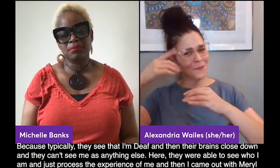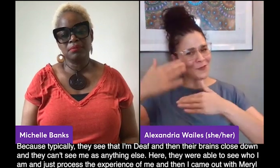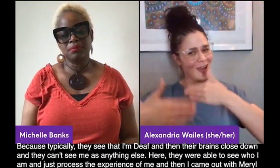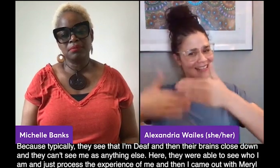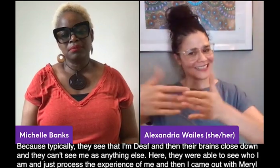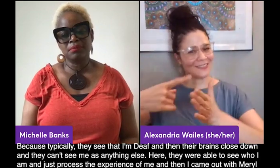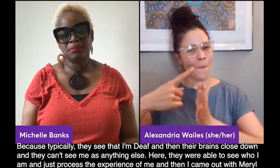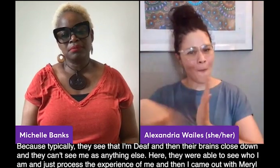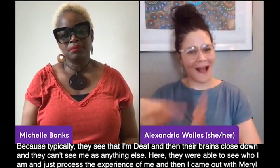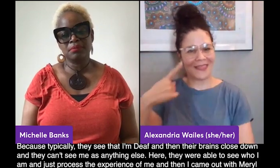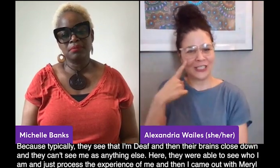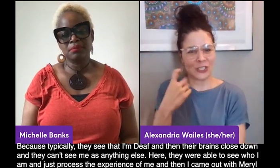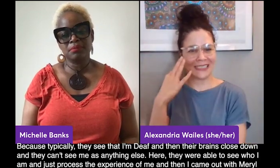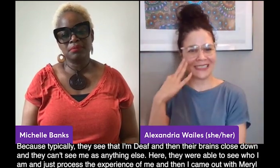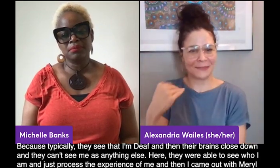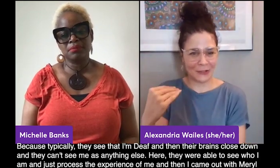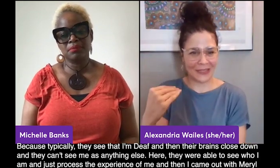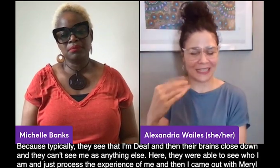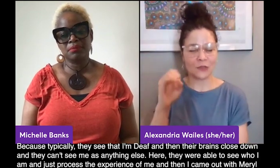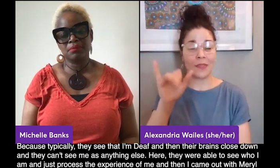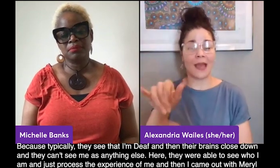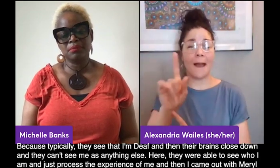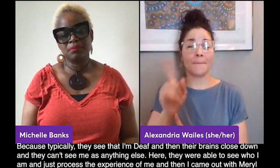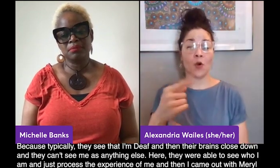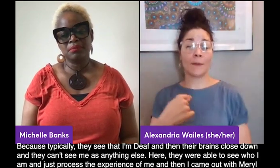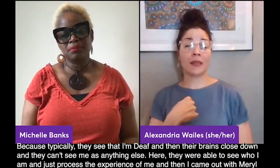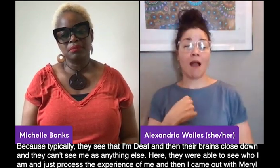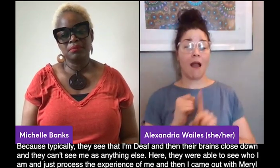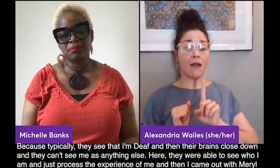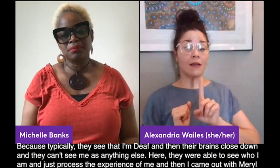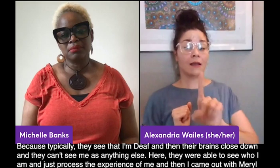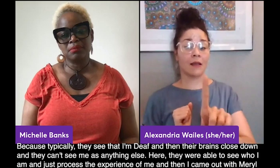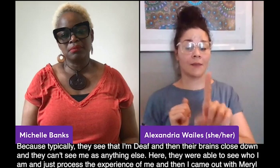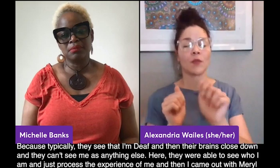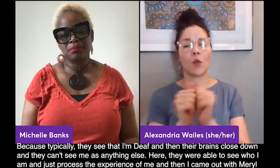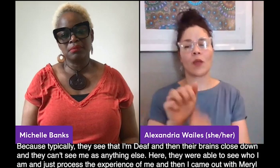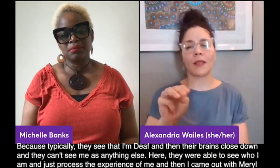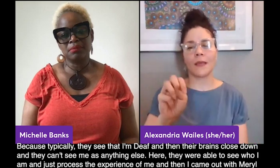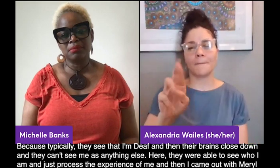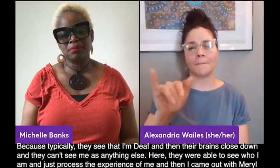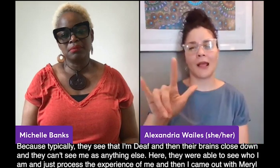Here they were able to see who I am and just process the experience of me.